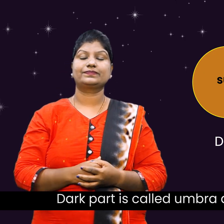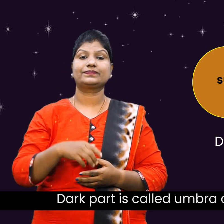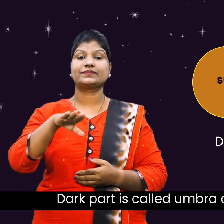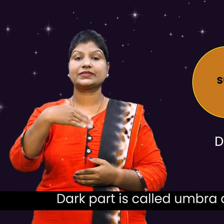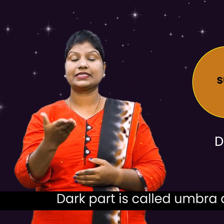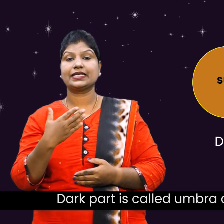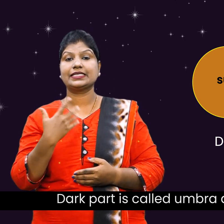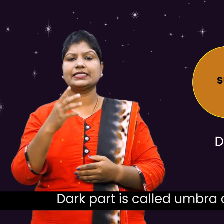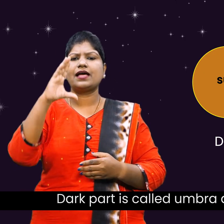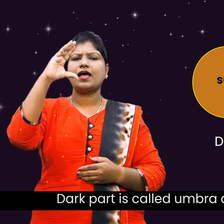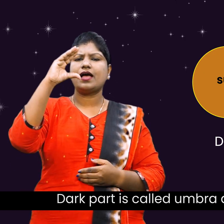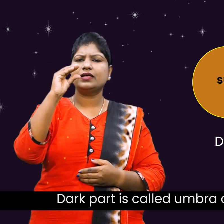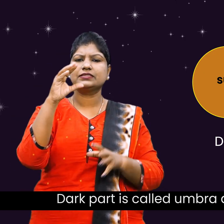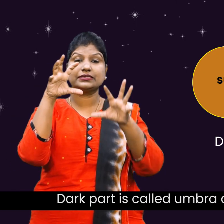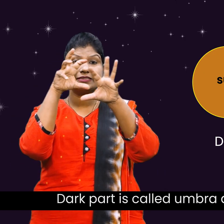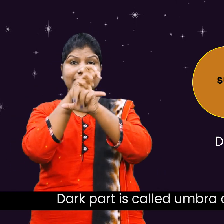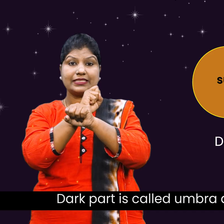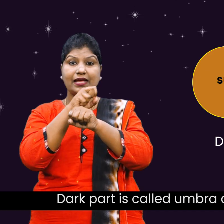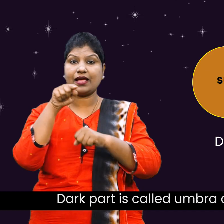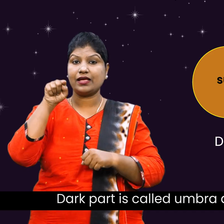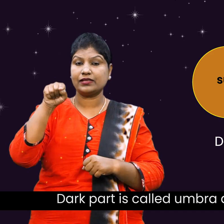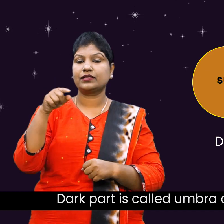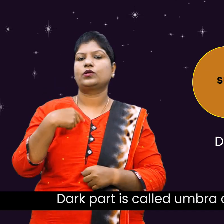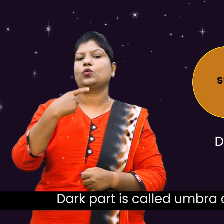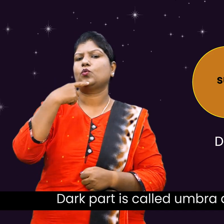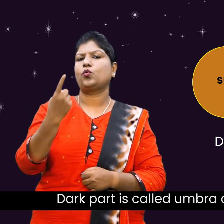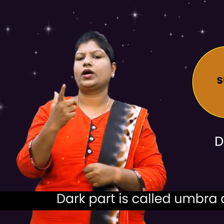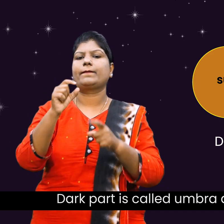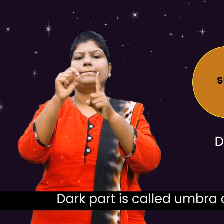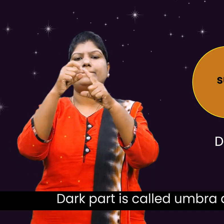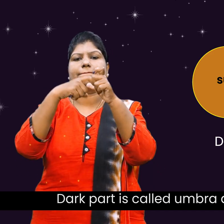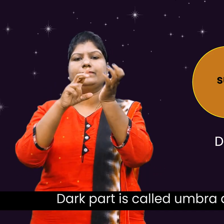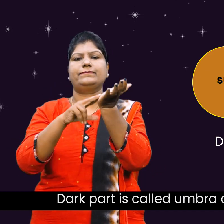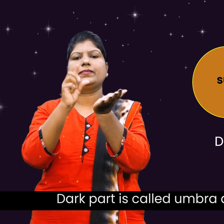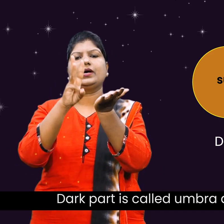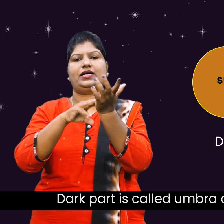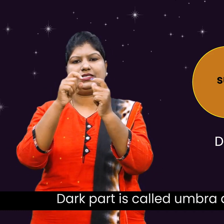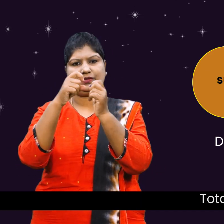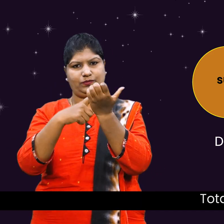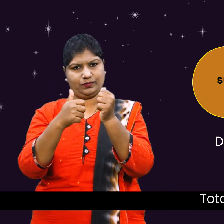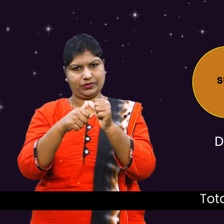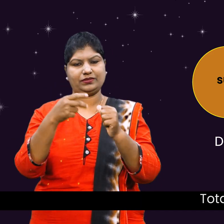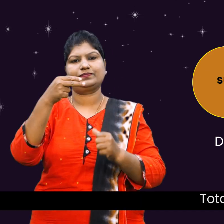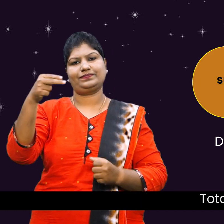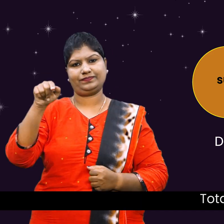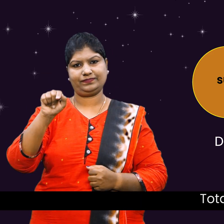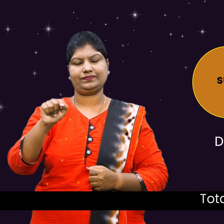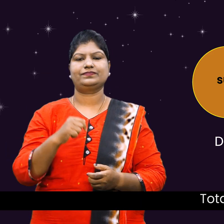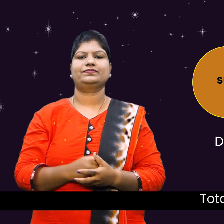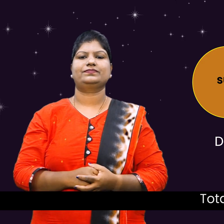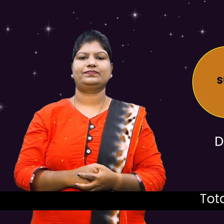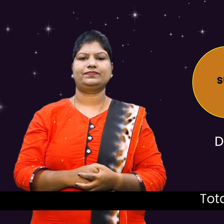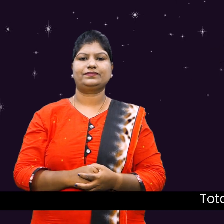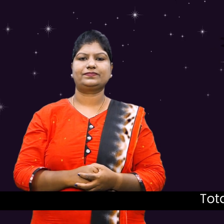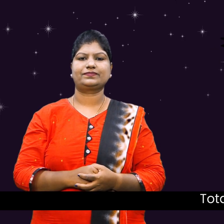and the less dark part is called penumbra.